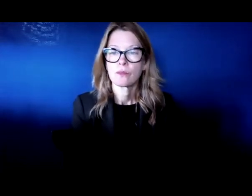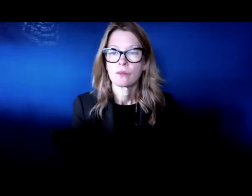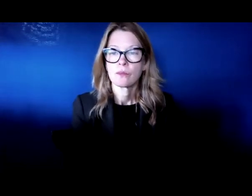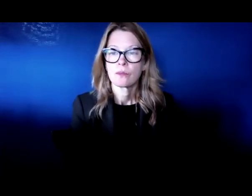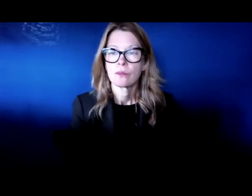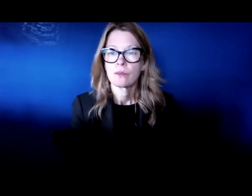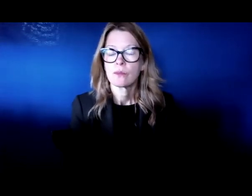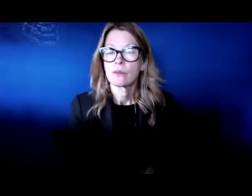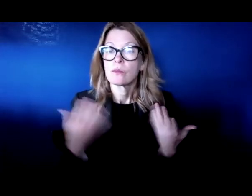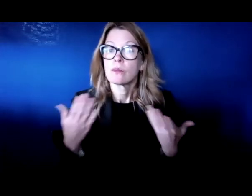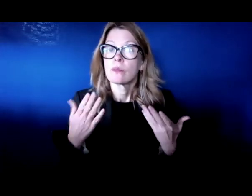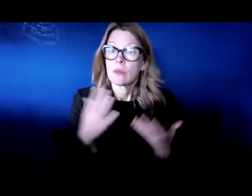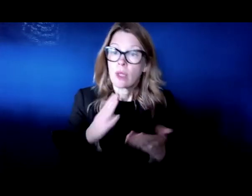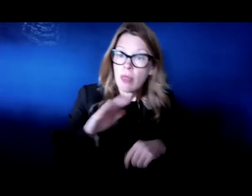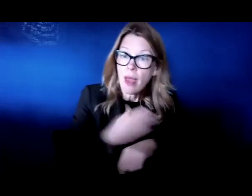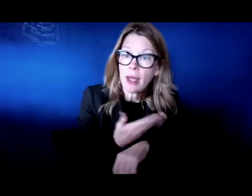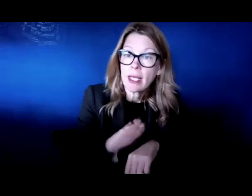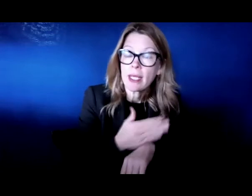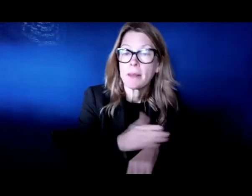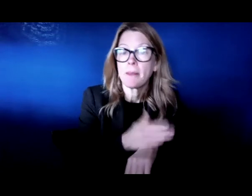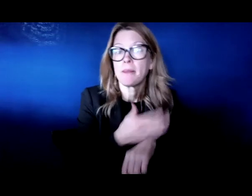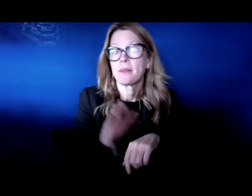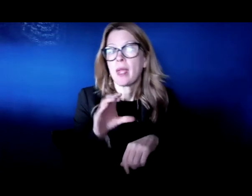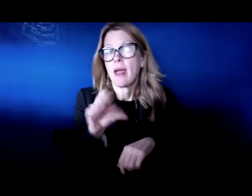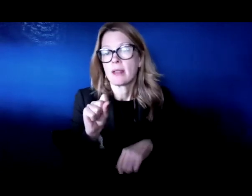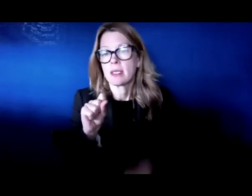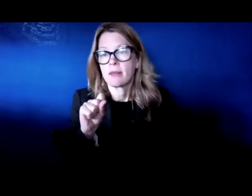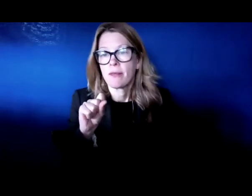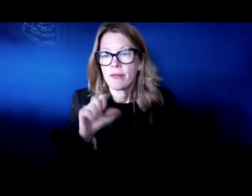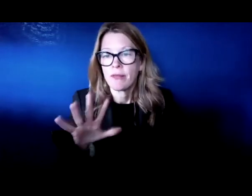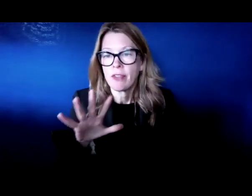The hymn, O Gracious Light, can be found on page S59.